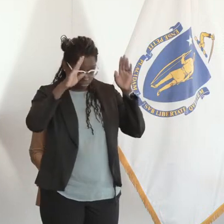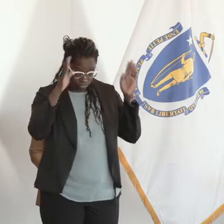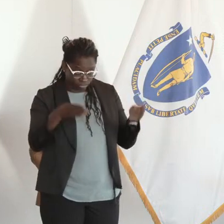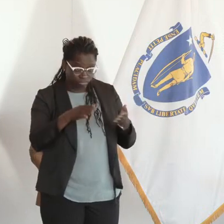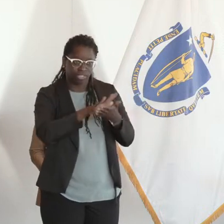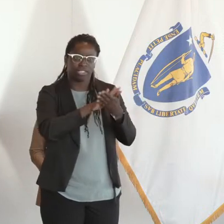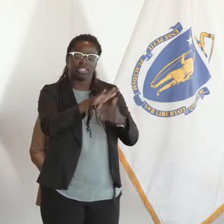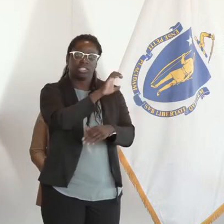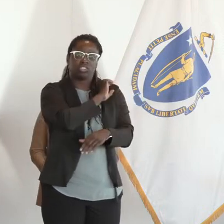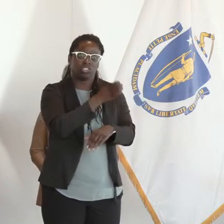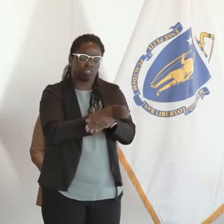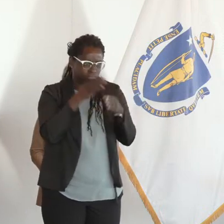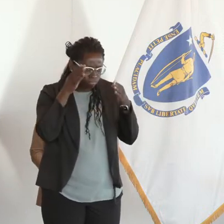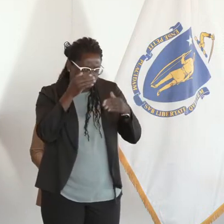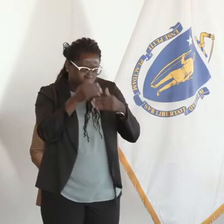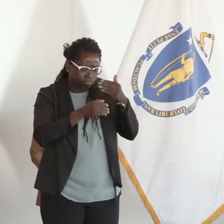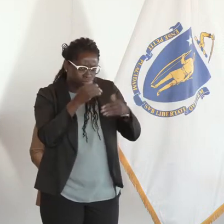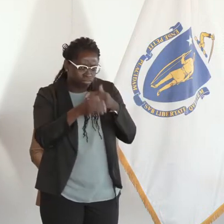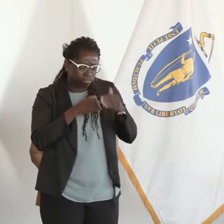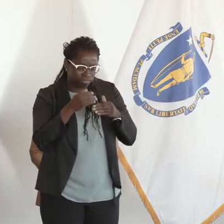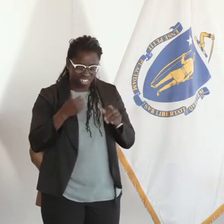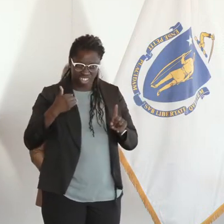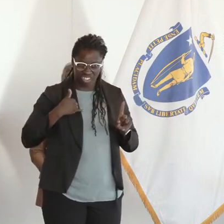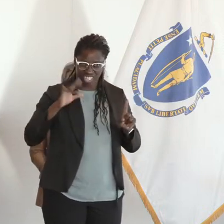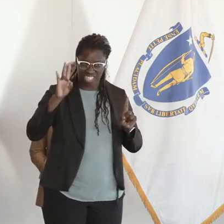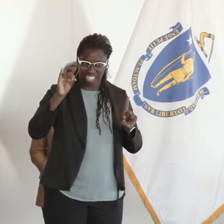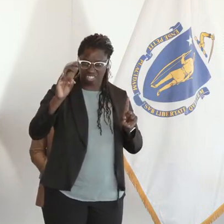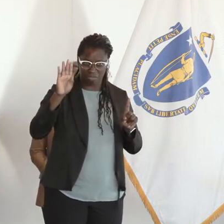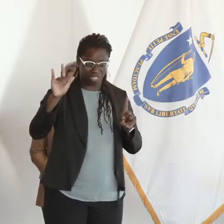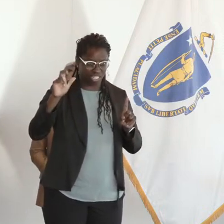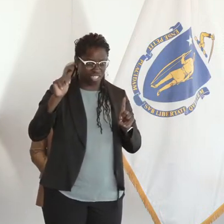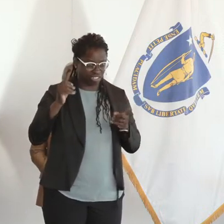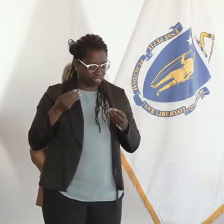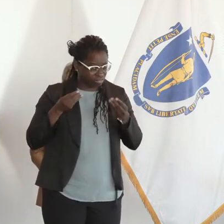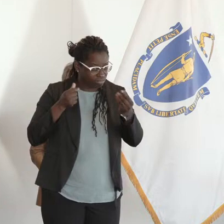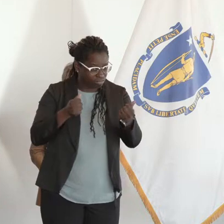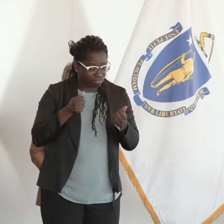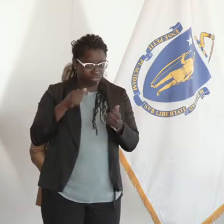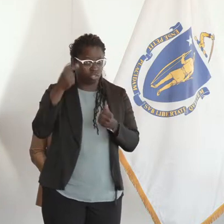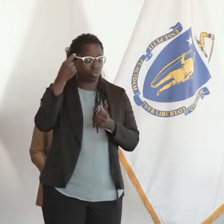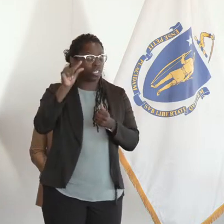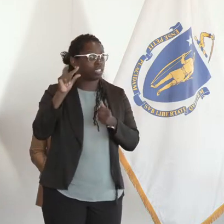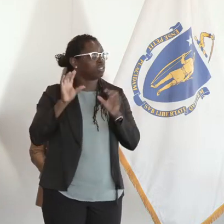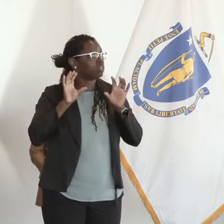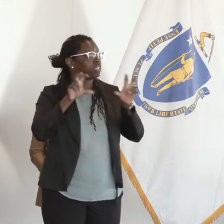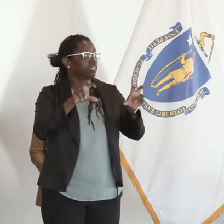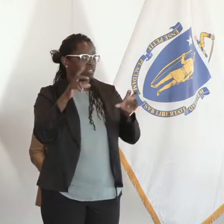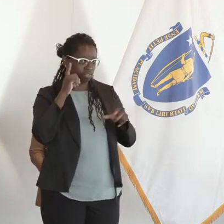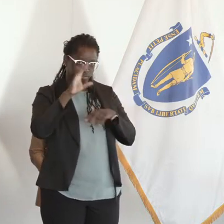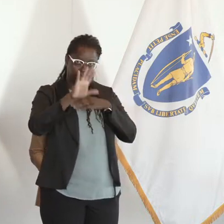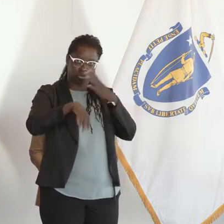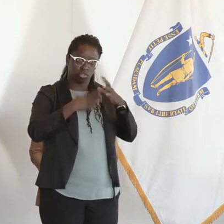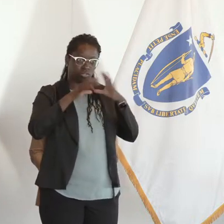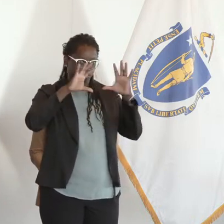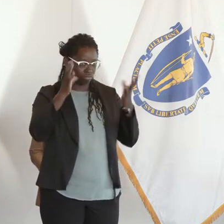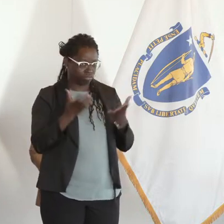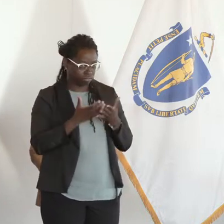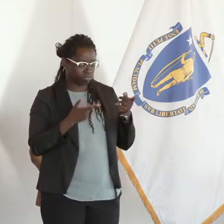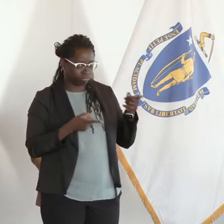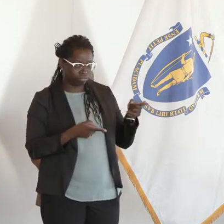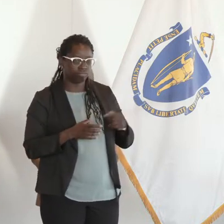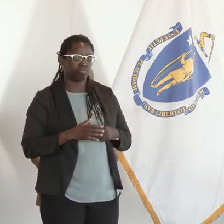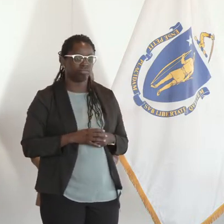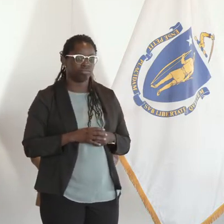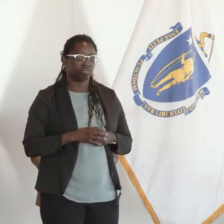we have nearly $70 billion in green investments around the world covering renewable energy,